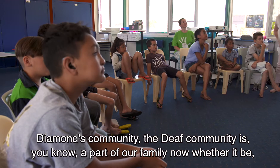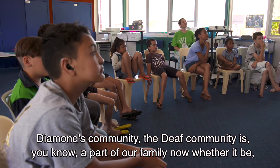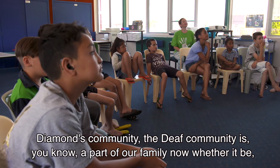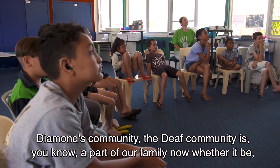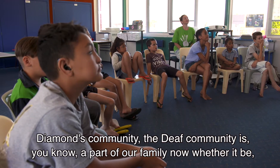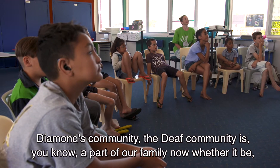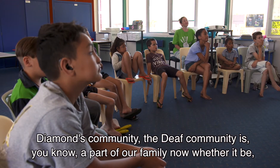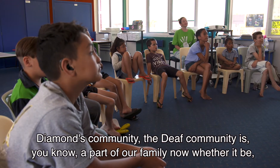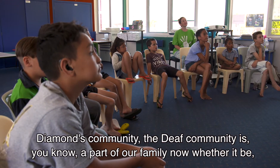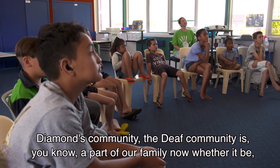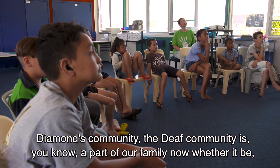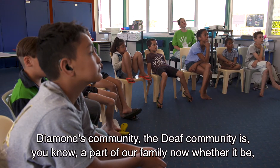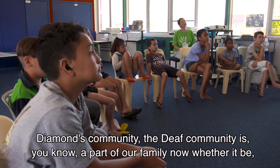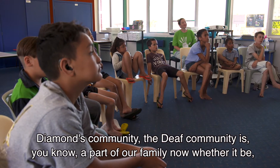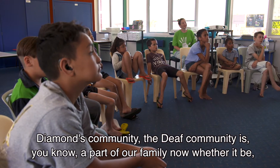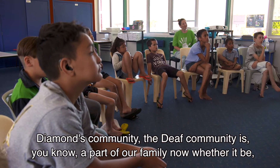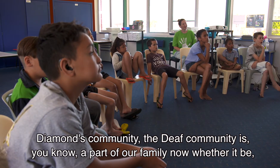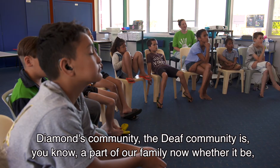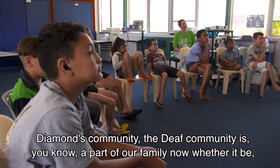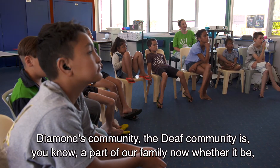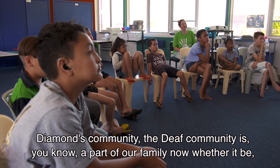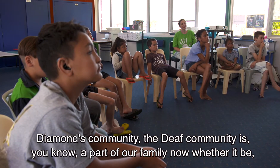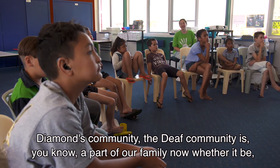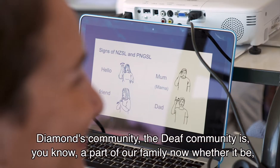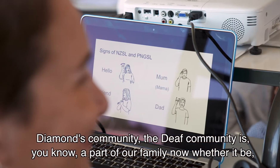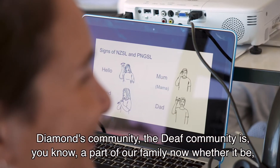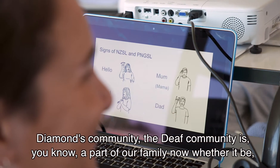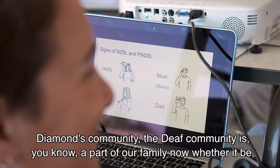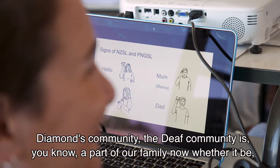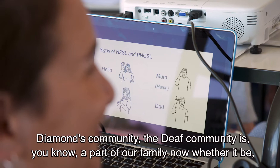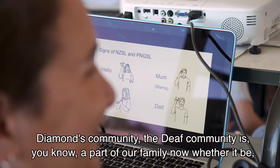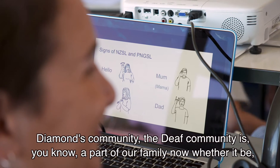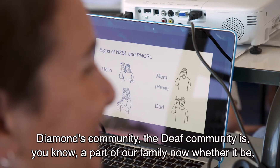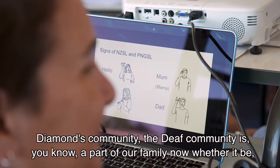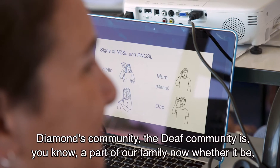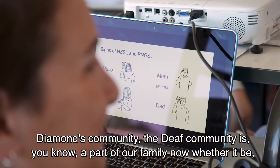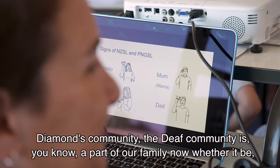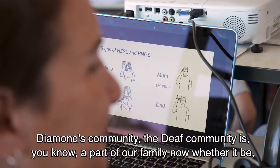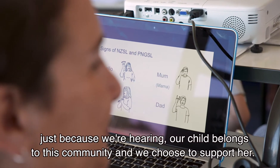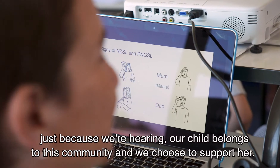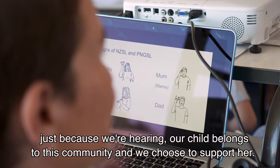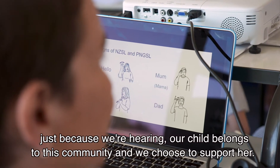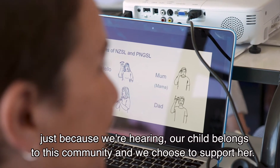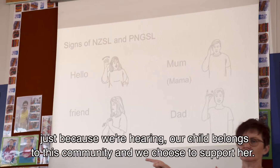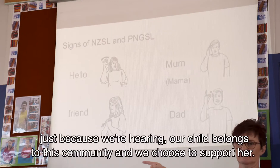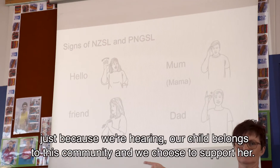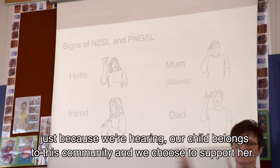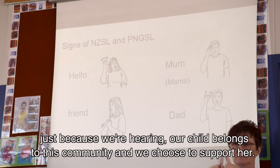community, the deaf community, is, you know, a part of our family now. Whether just because we're hearing it, our